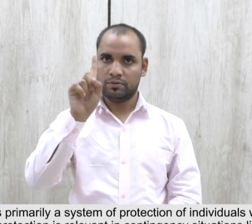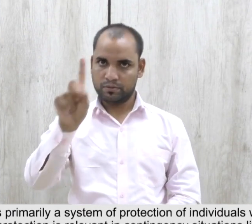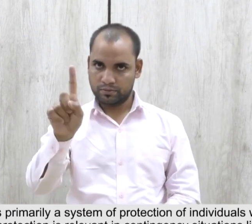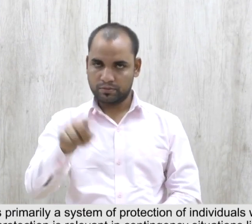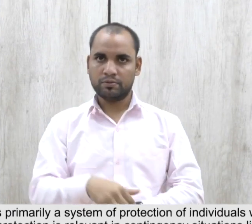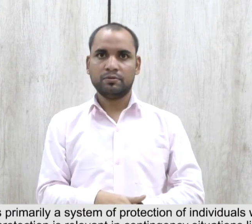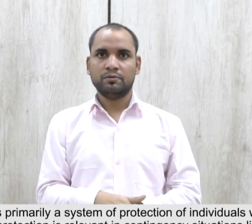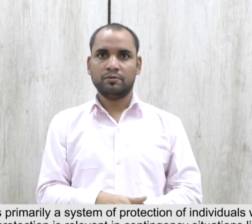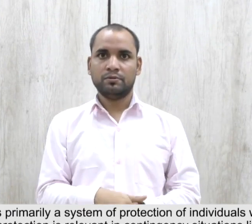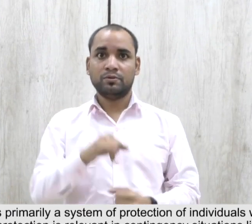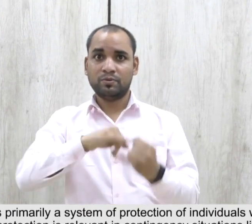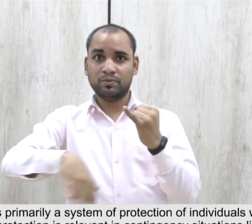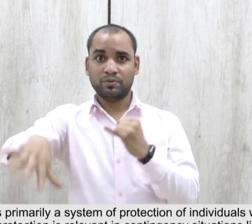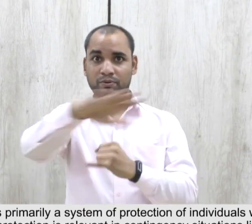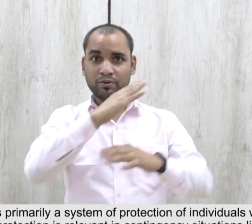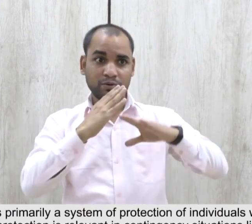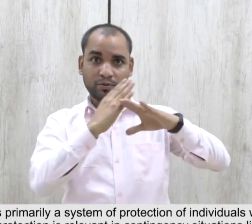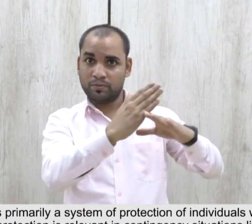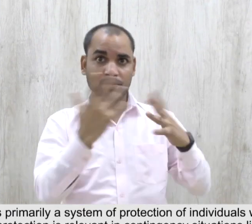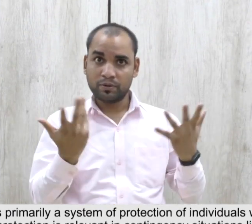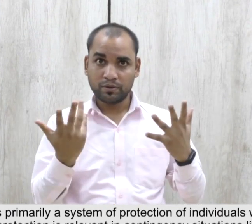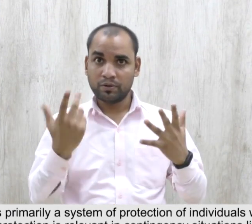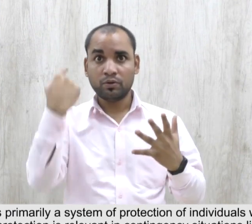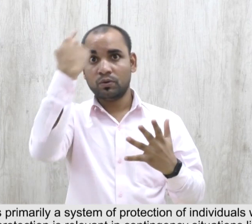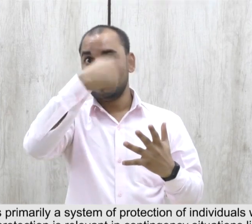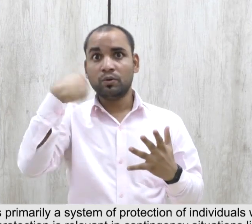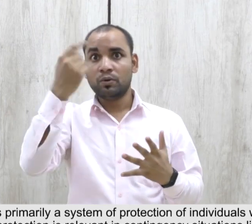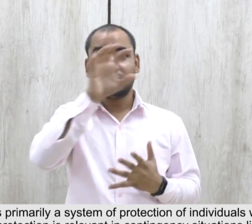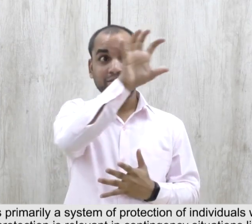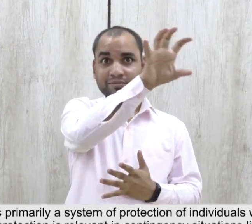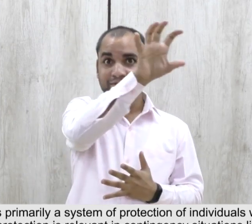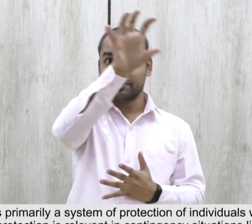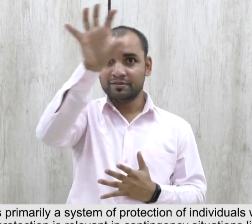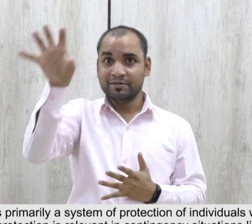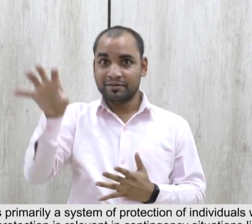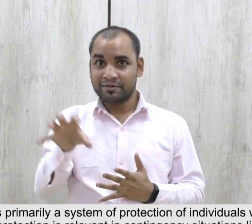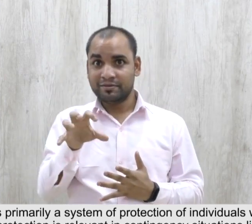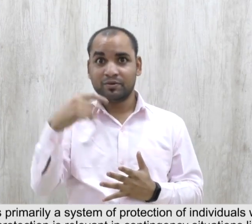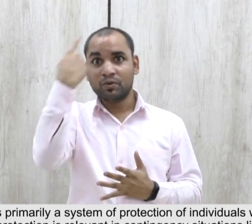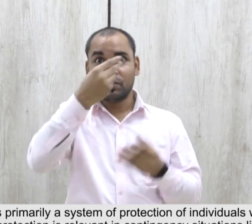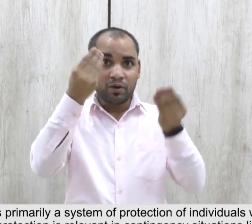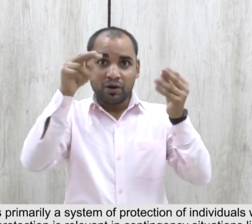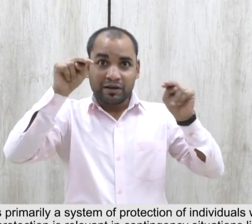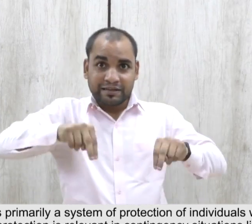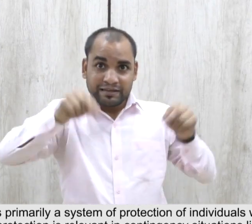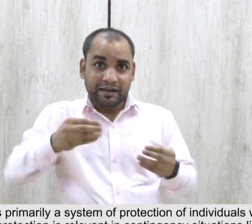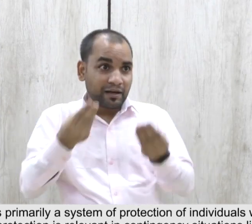11.1. Social Security is primarily a system of protection of individuals who are in need of it from the